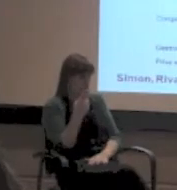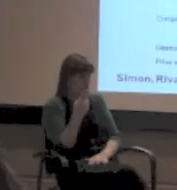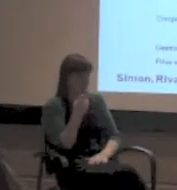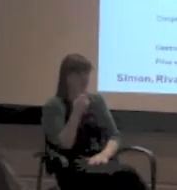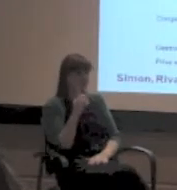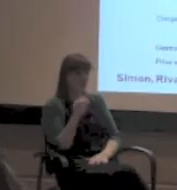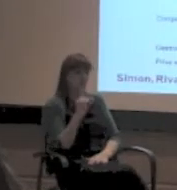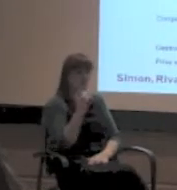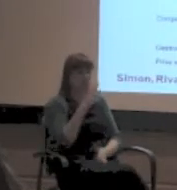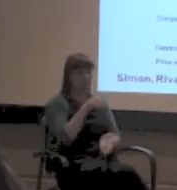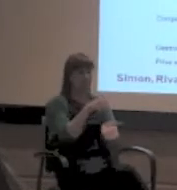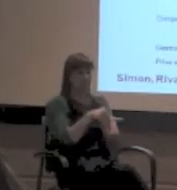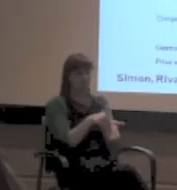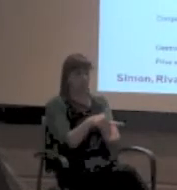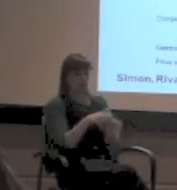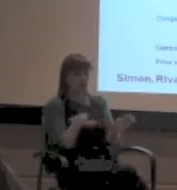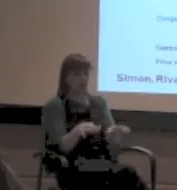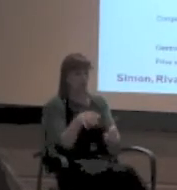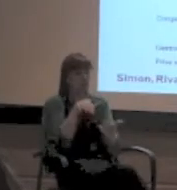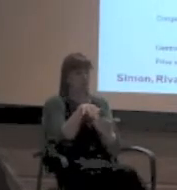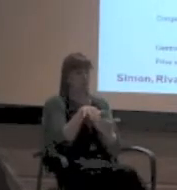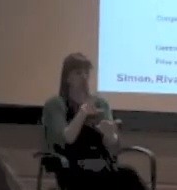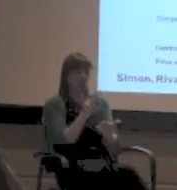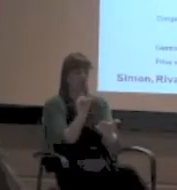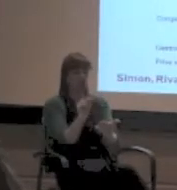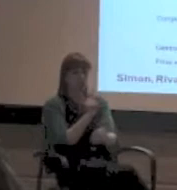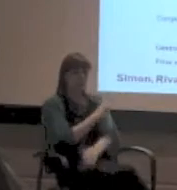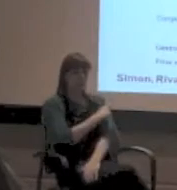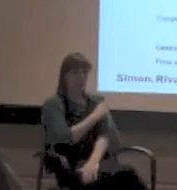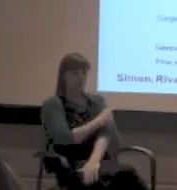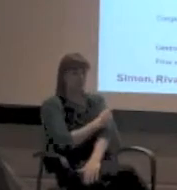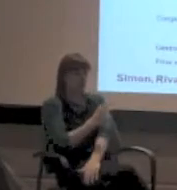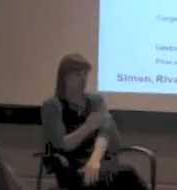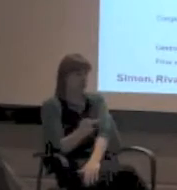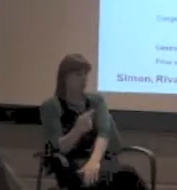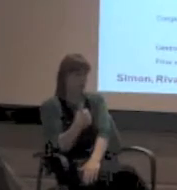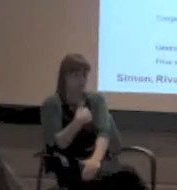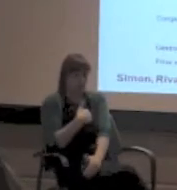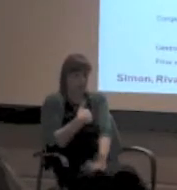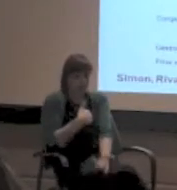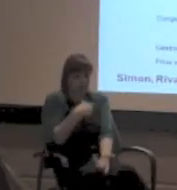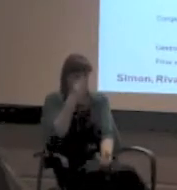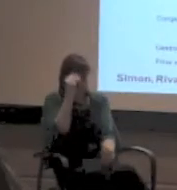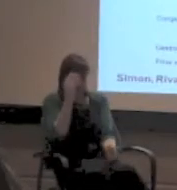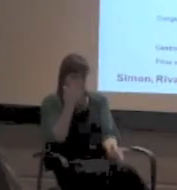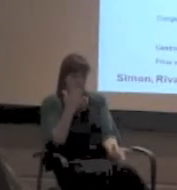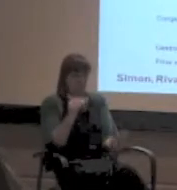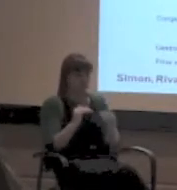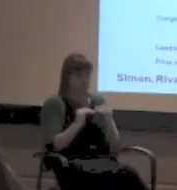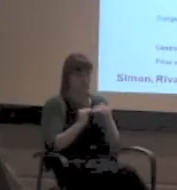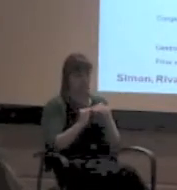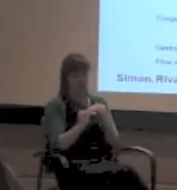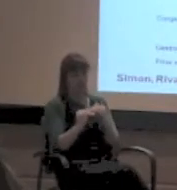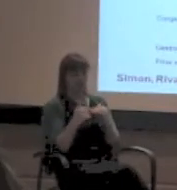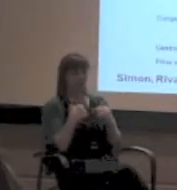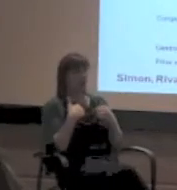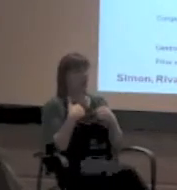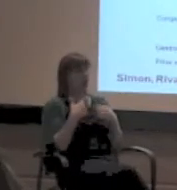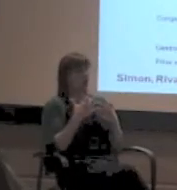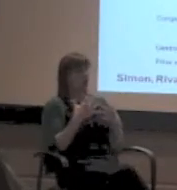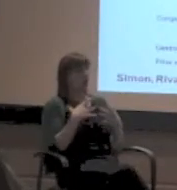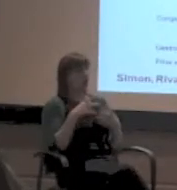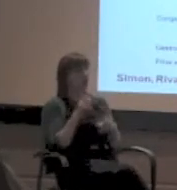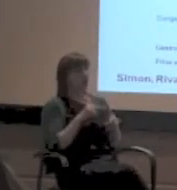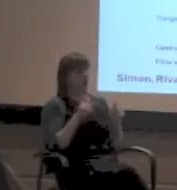single centers doing a study of 30 patients, and we're getting nowhere. So I'd like people to come